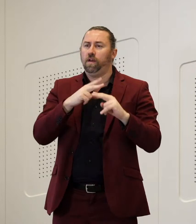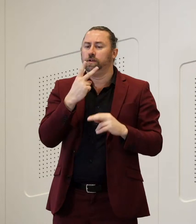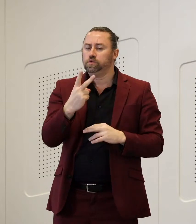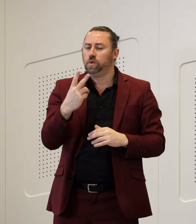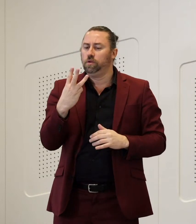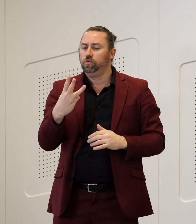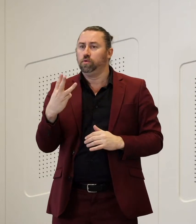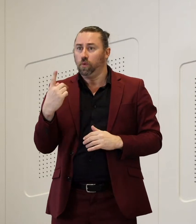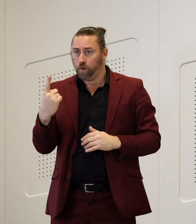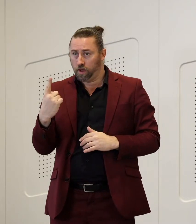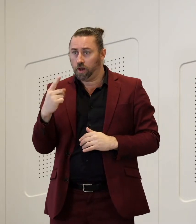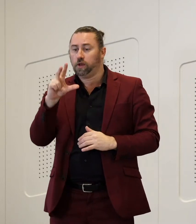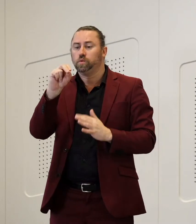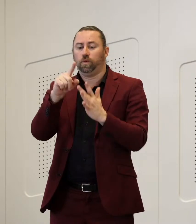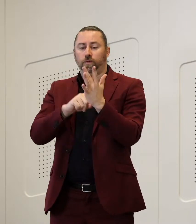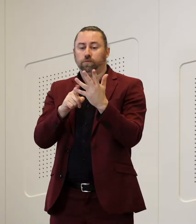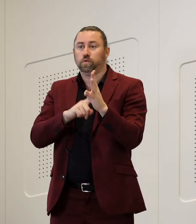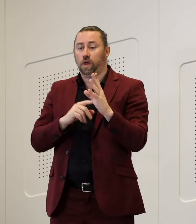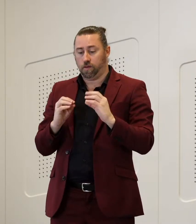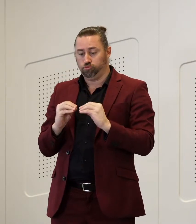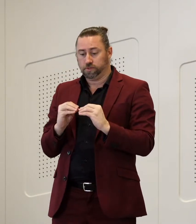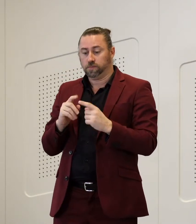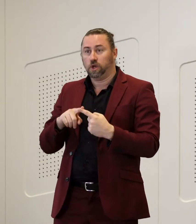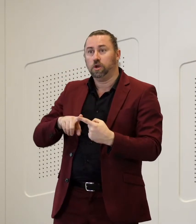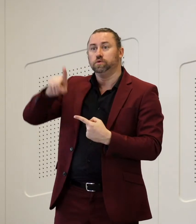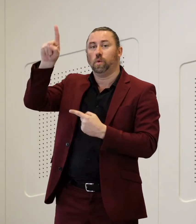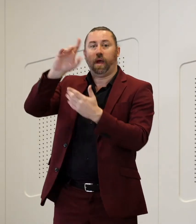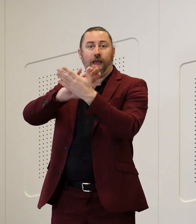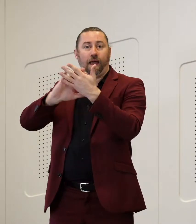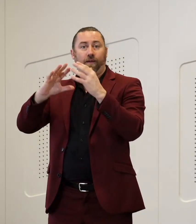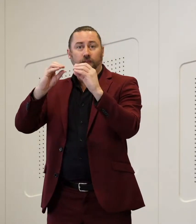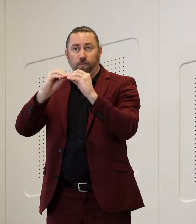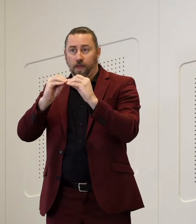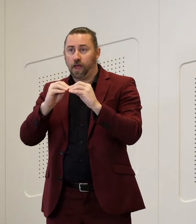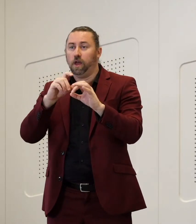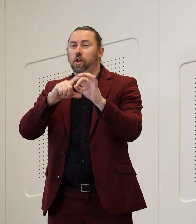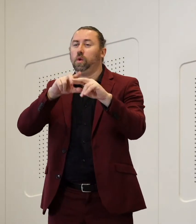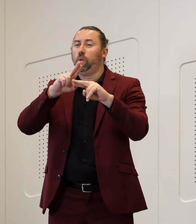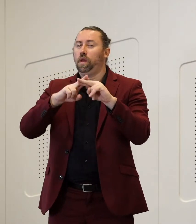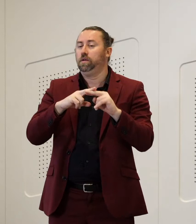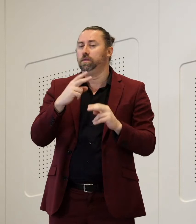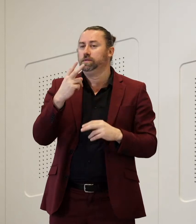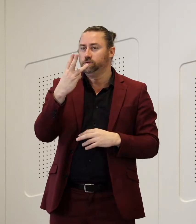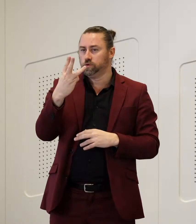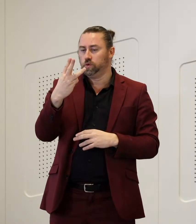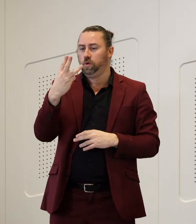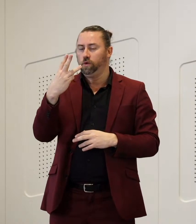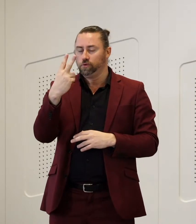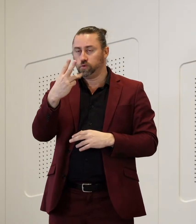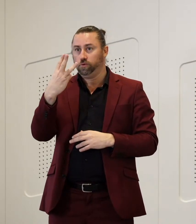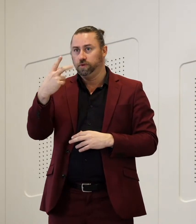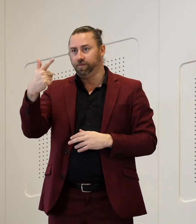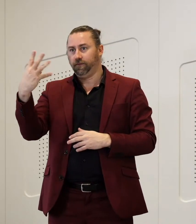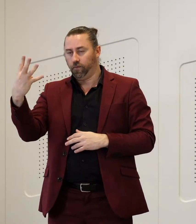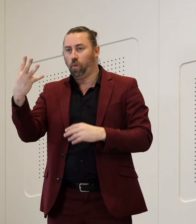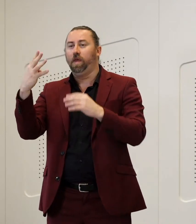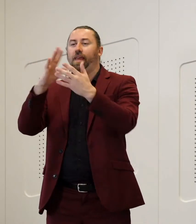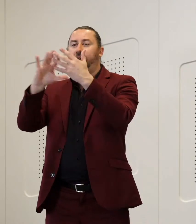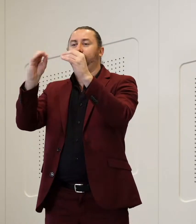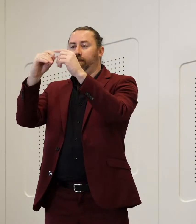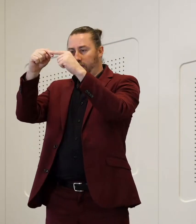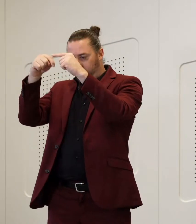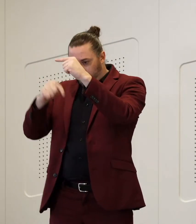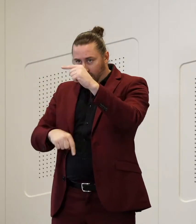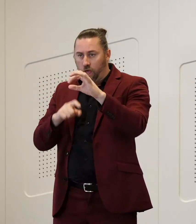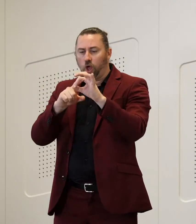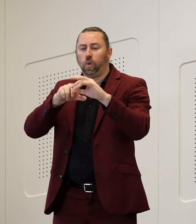2331. 12th of July, Brisbane Hervey Bay, Qantas flight 2374. 12th of July, Hervey Bay to